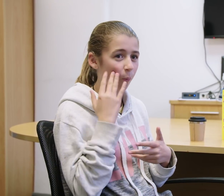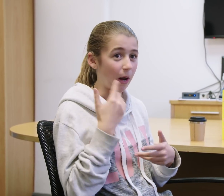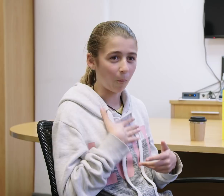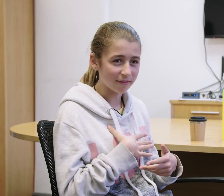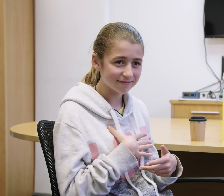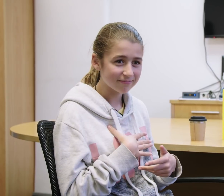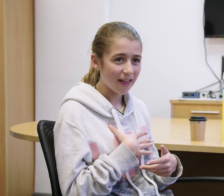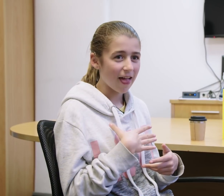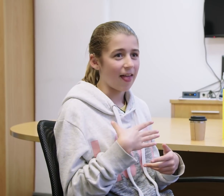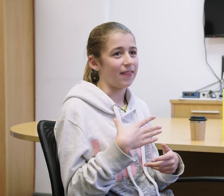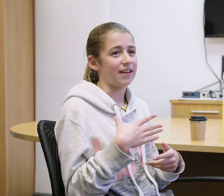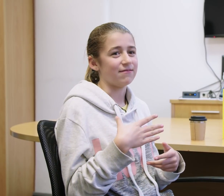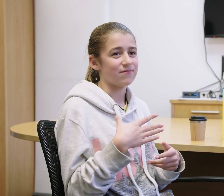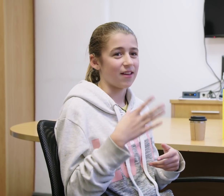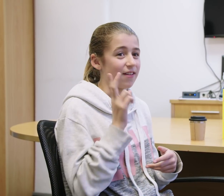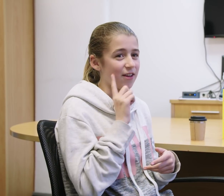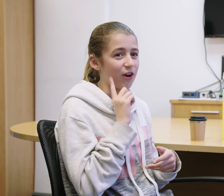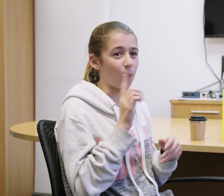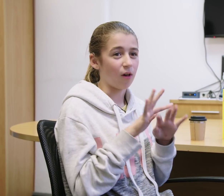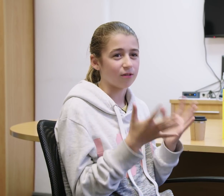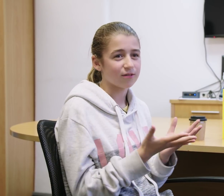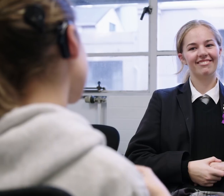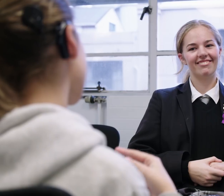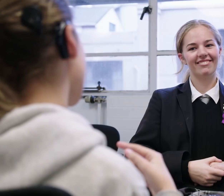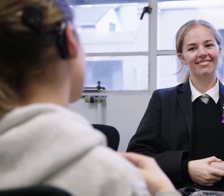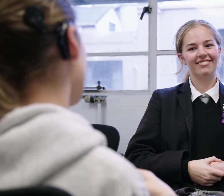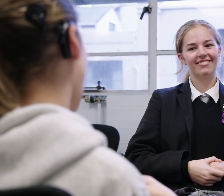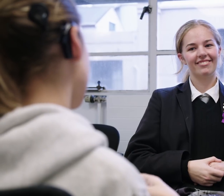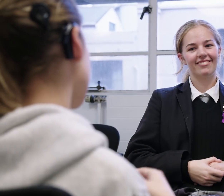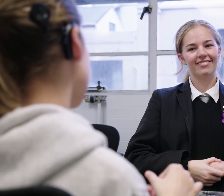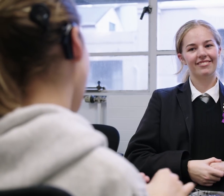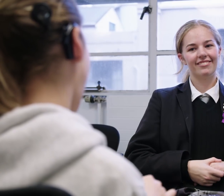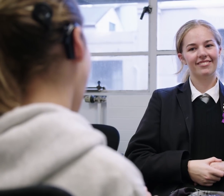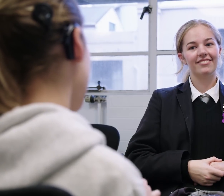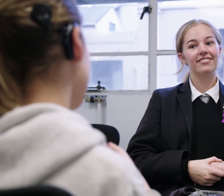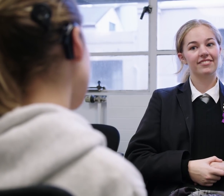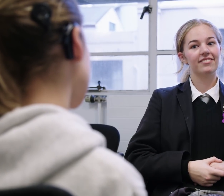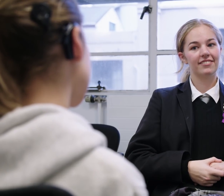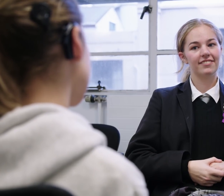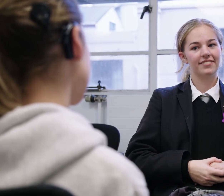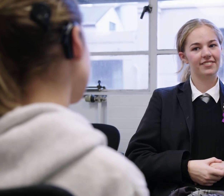I want, and then a hearing world at school. My cochlear implant can't